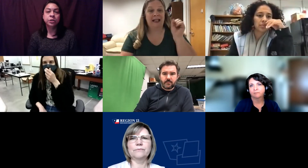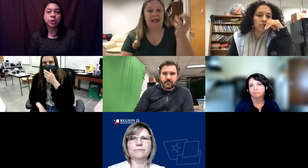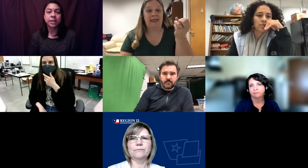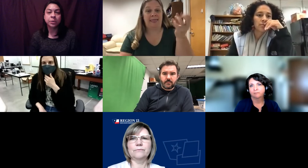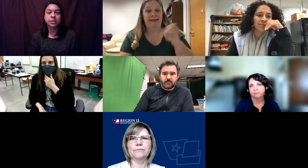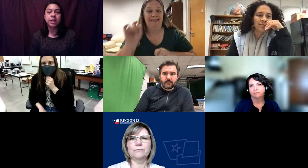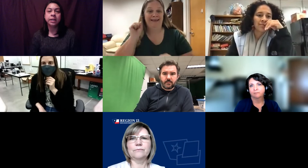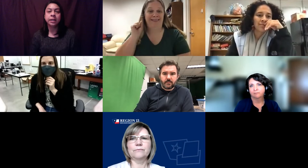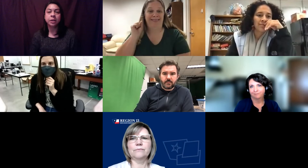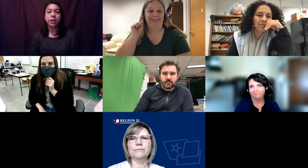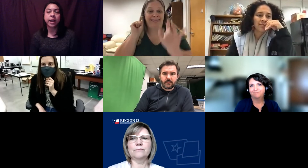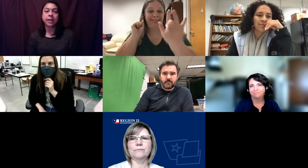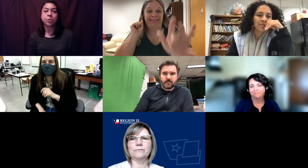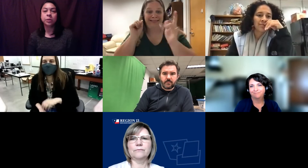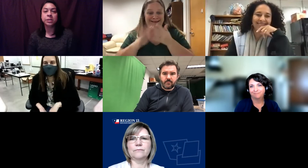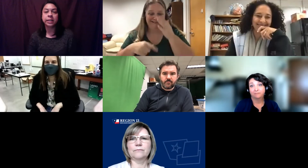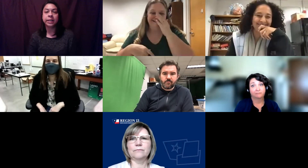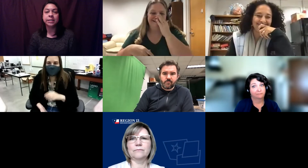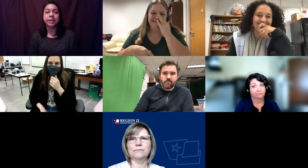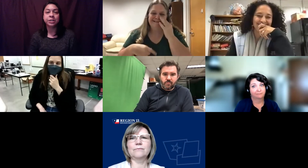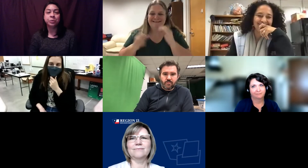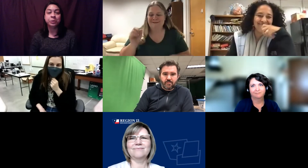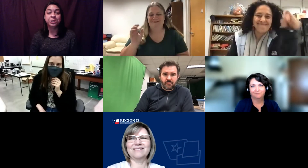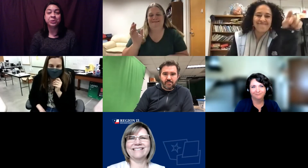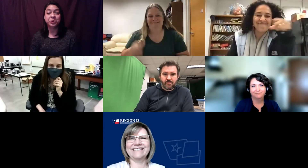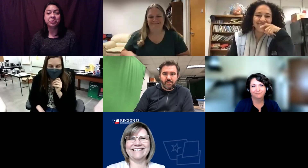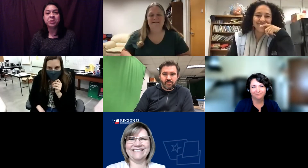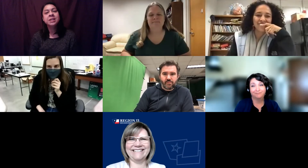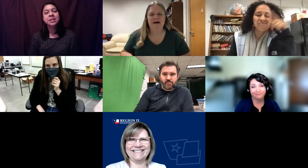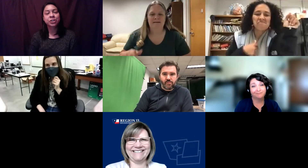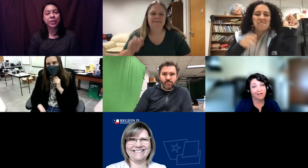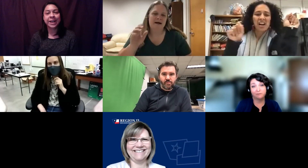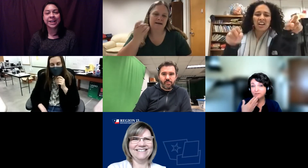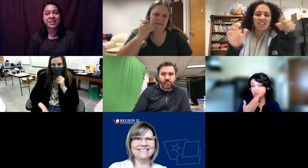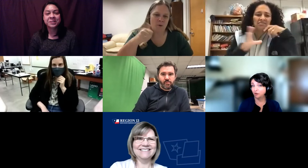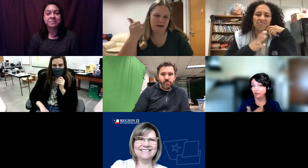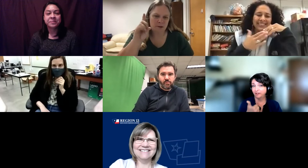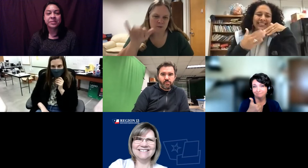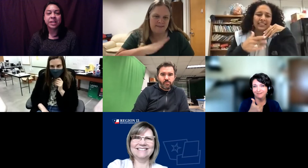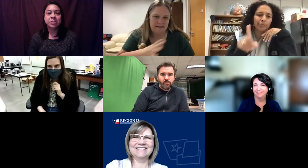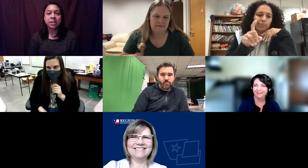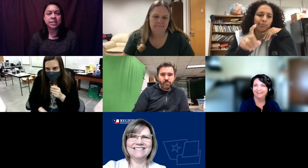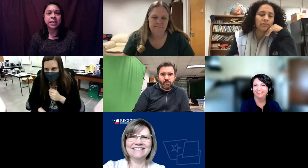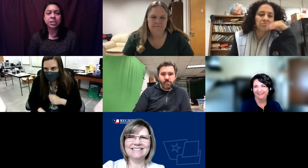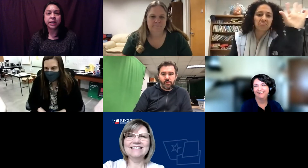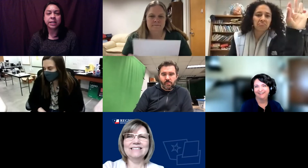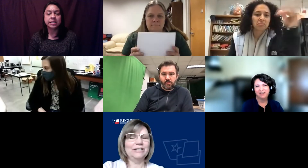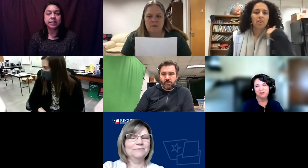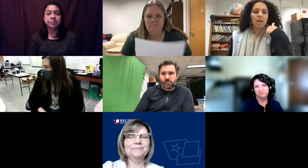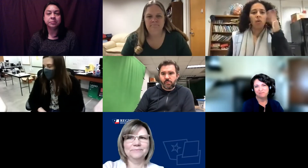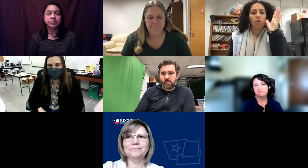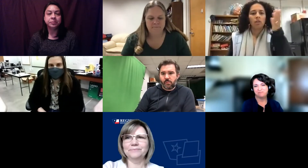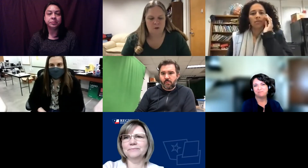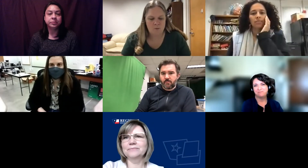if you notice that I was signing one-handed while I was clicking to enter people into the room. So yeah, Donna says I can do that